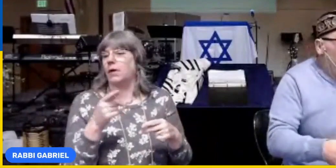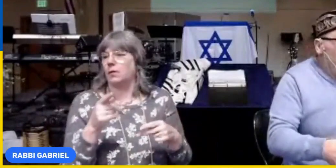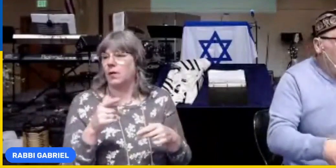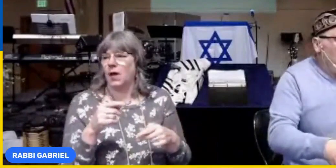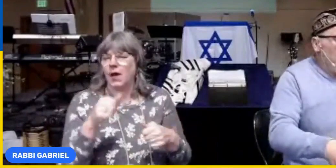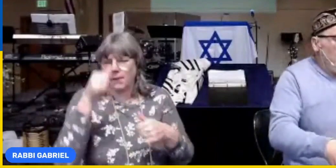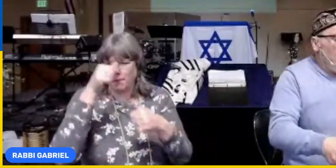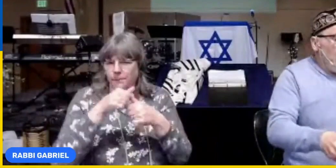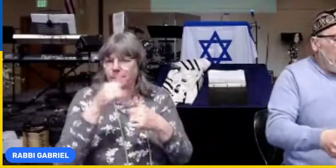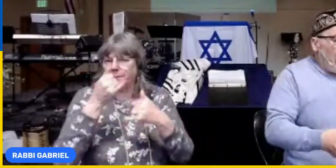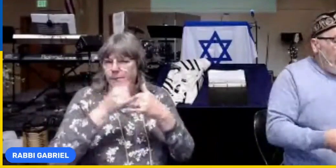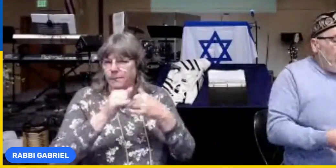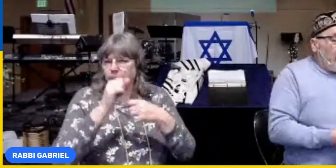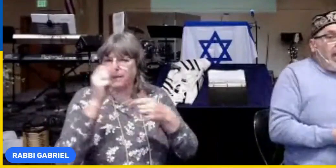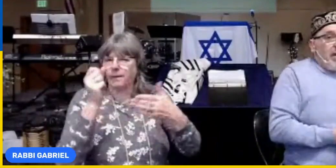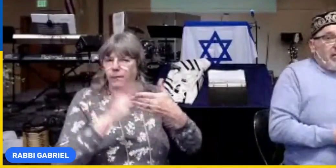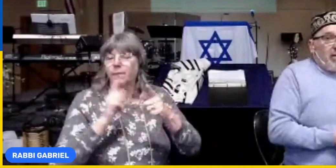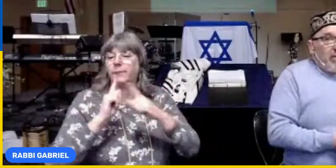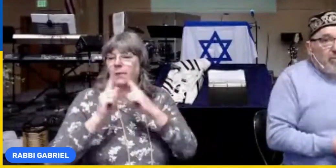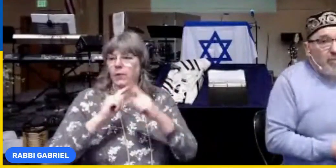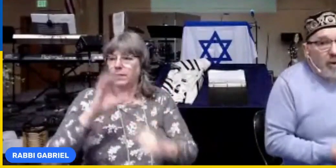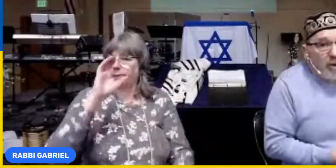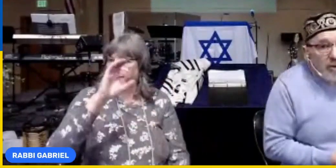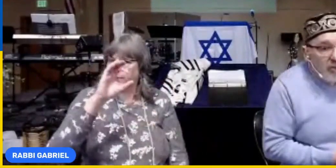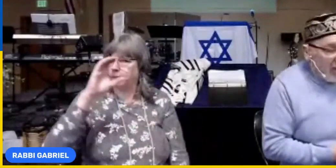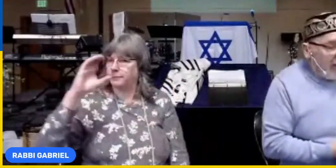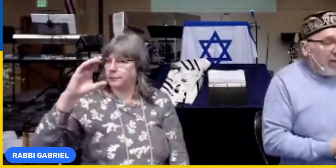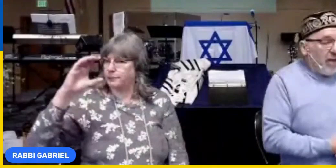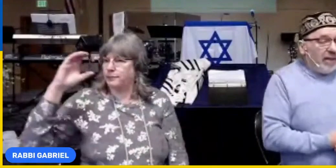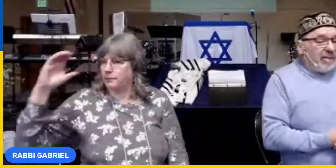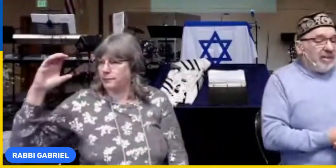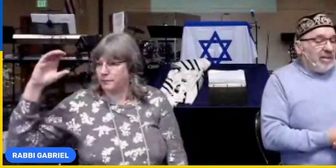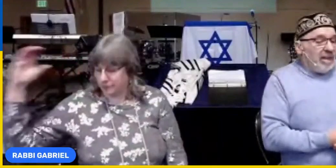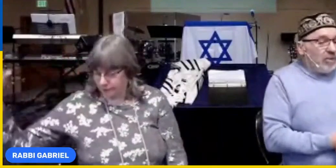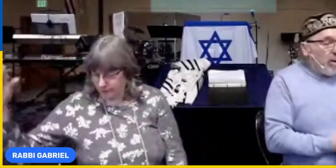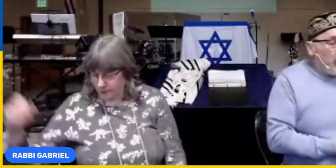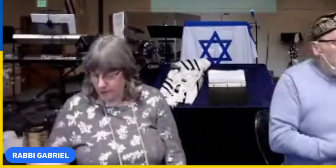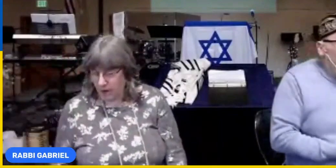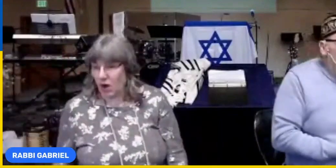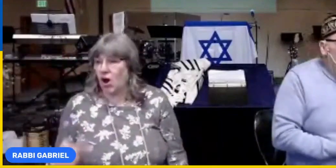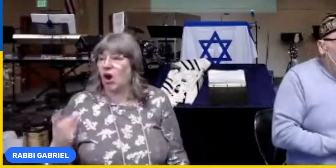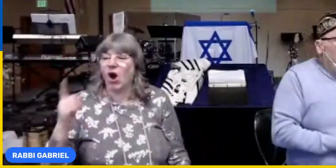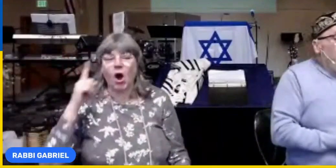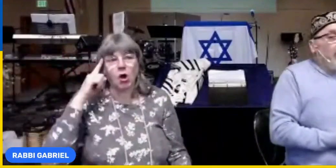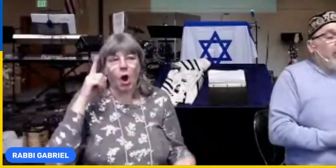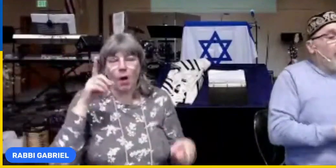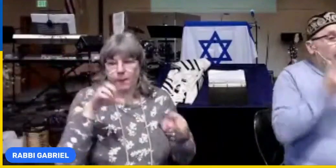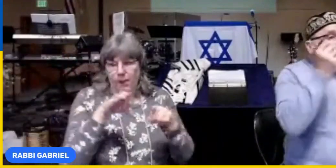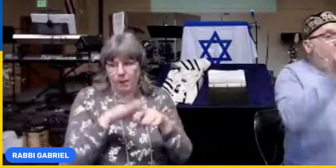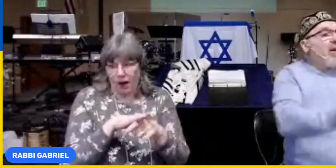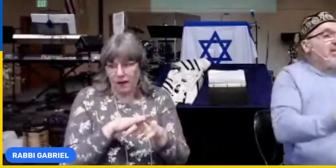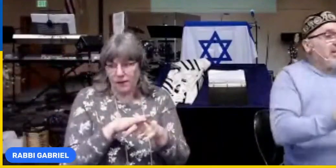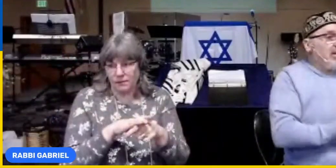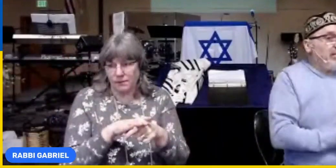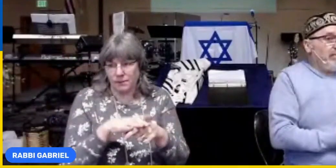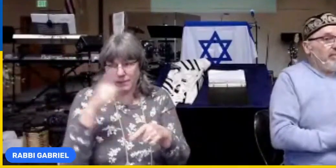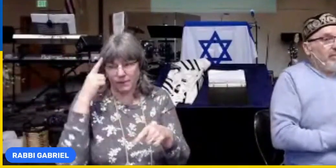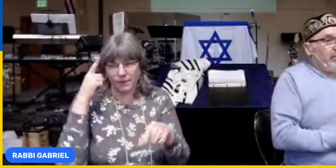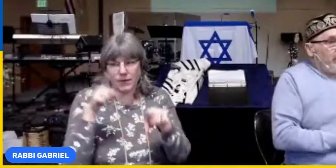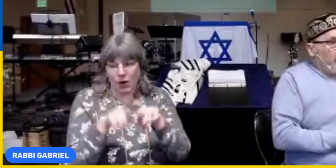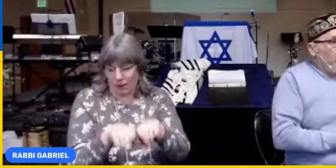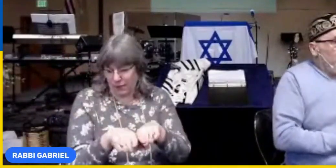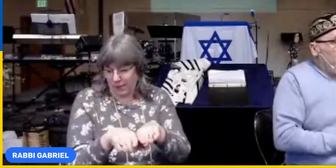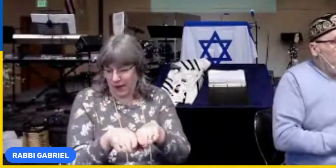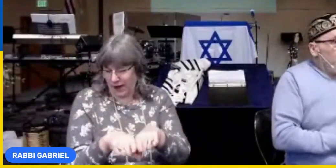repentance. And again, Paul said that these things were written for us.